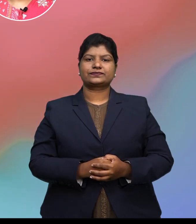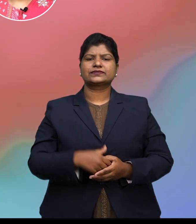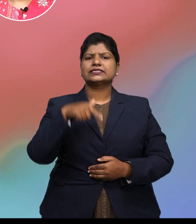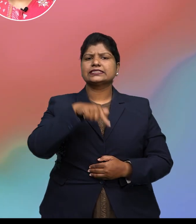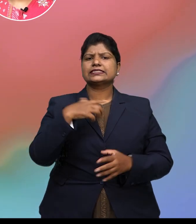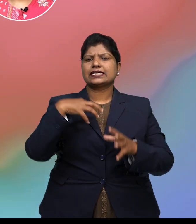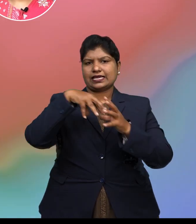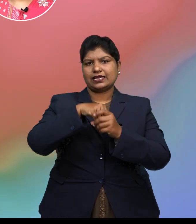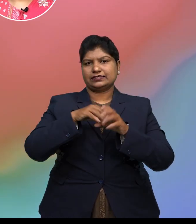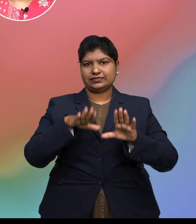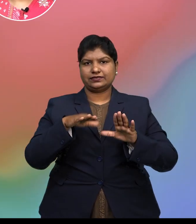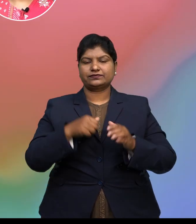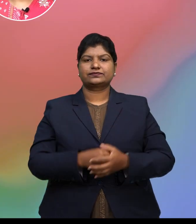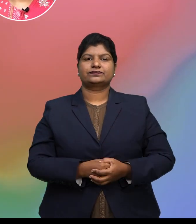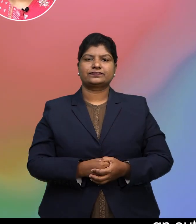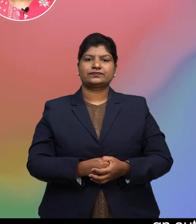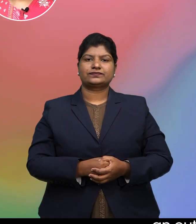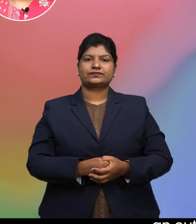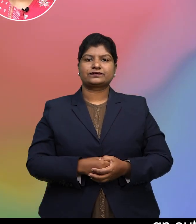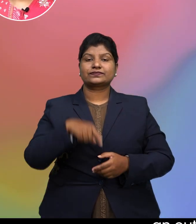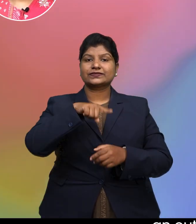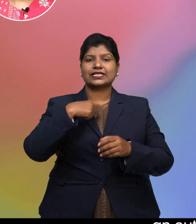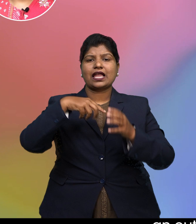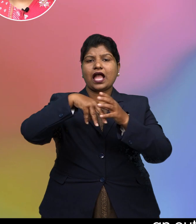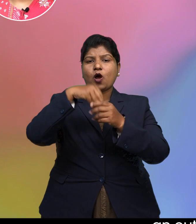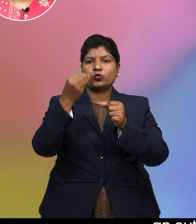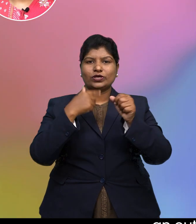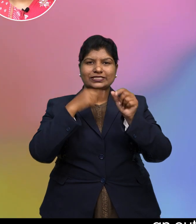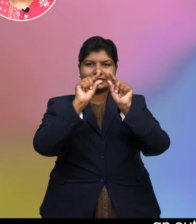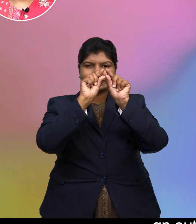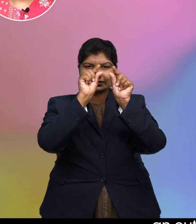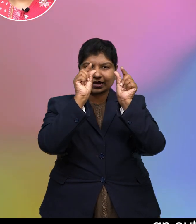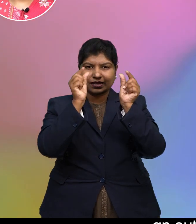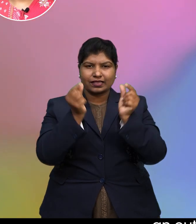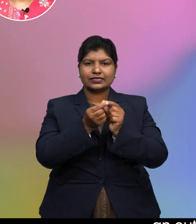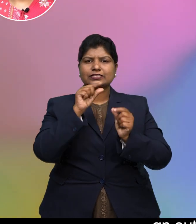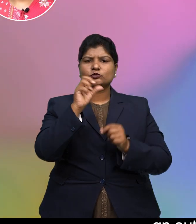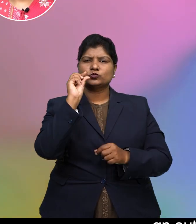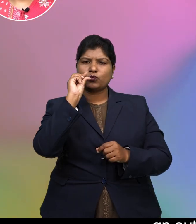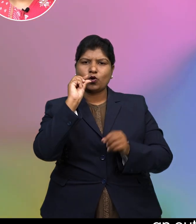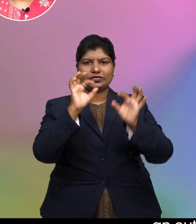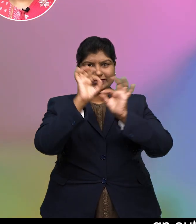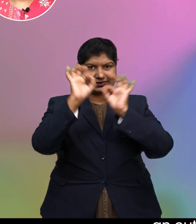It comprises an outer layer of smaller cells